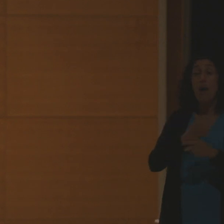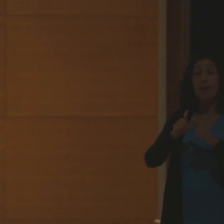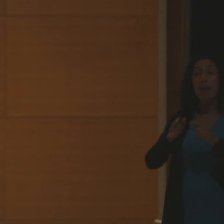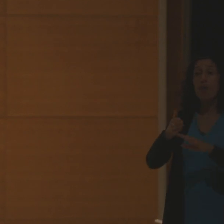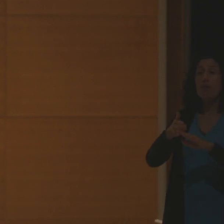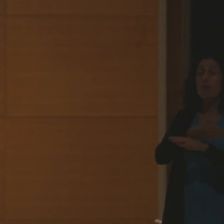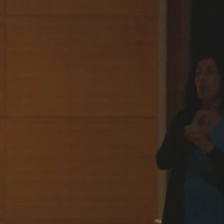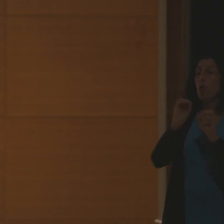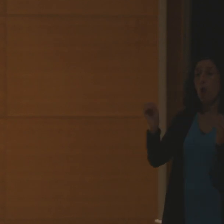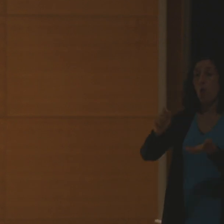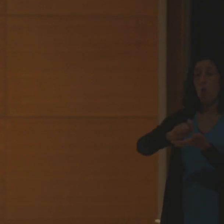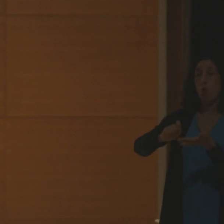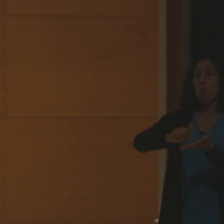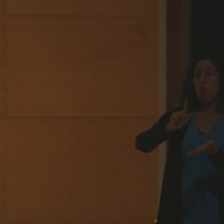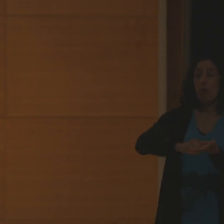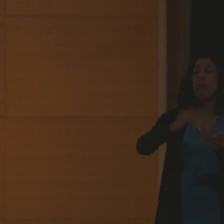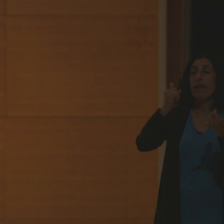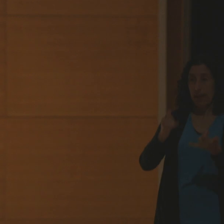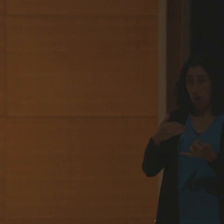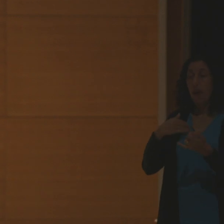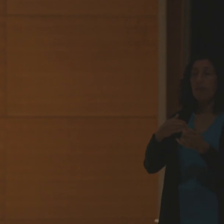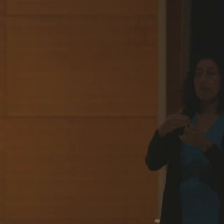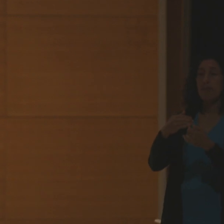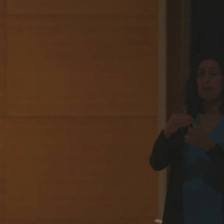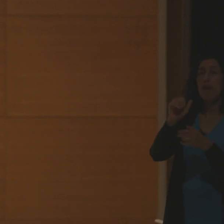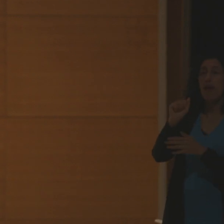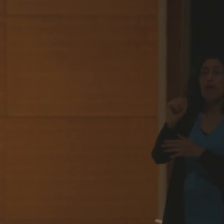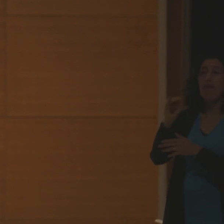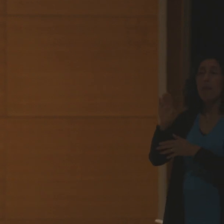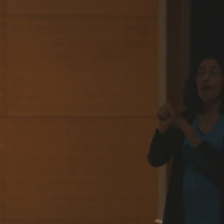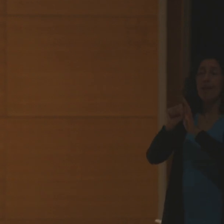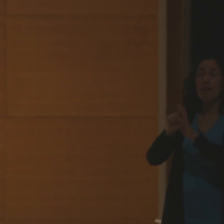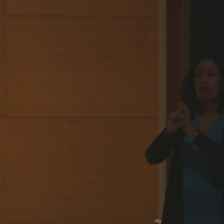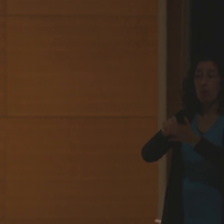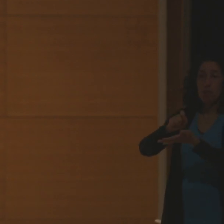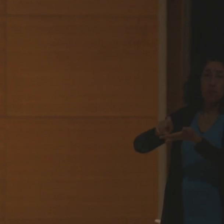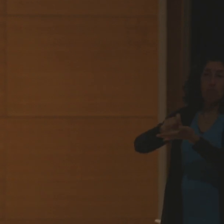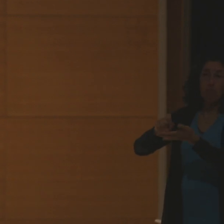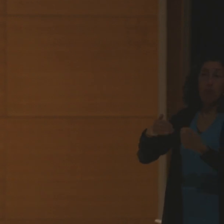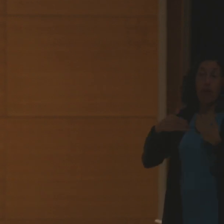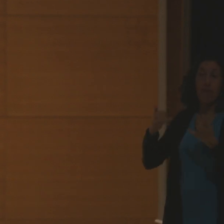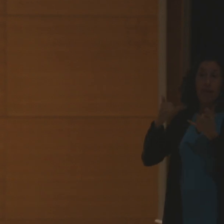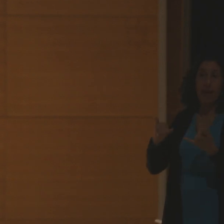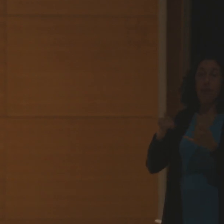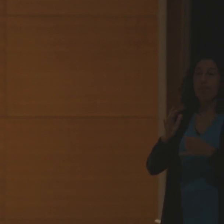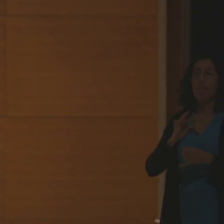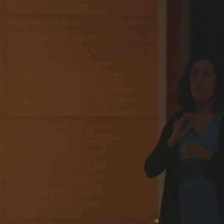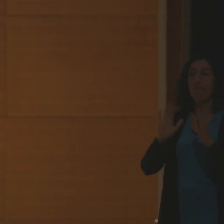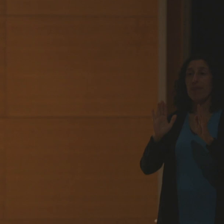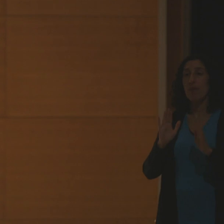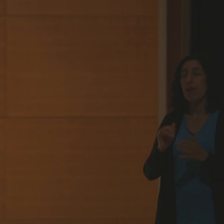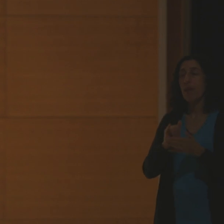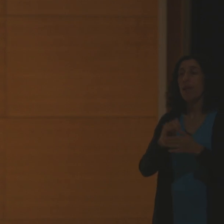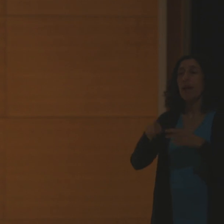oral language. And he created that alphabet, sort of as what you would see it as. We call it an